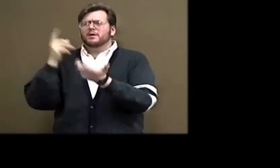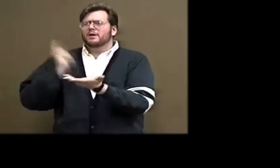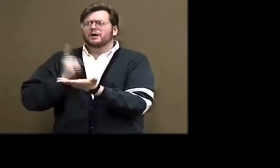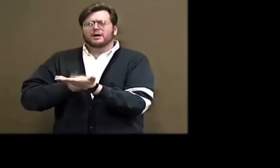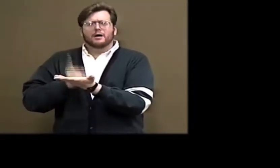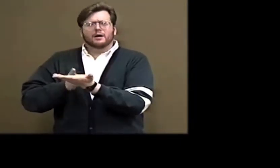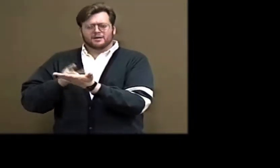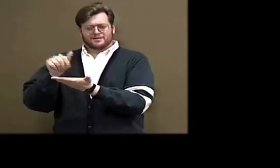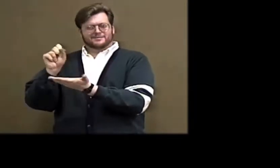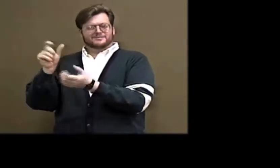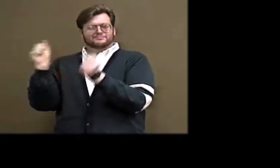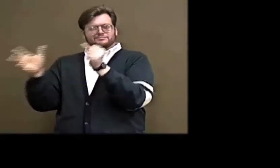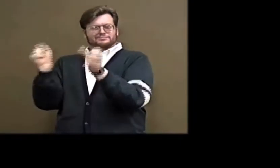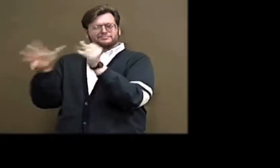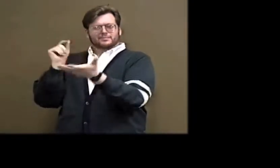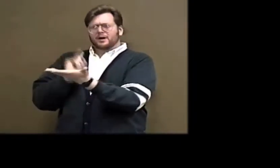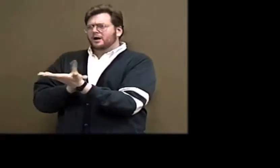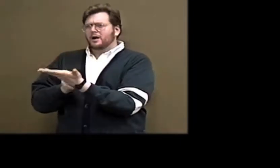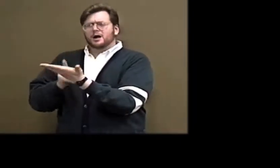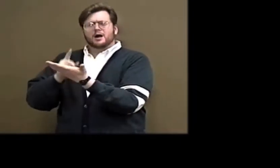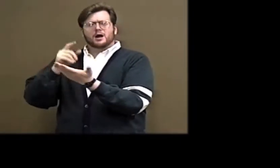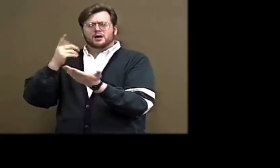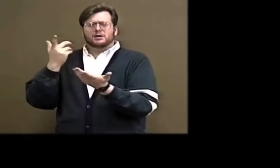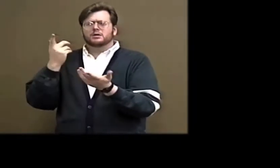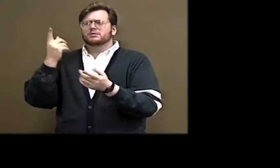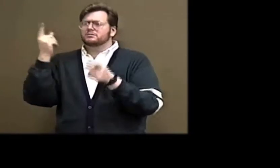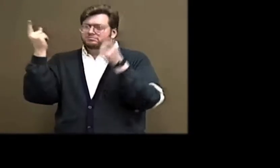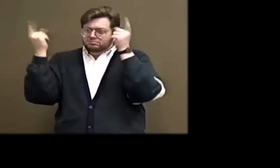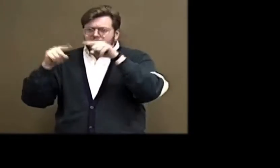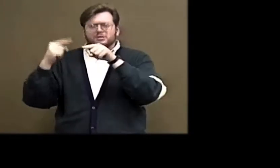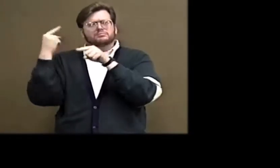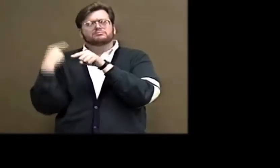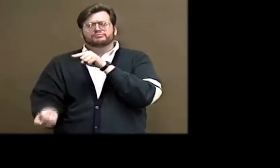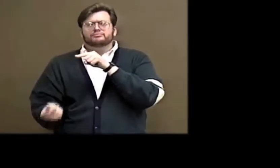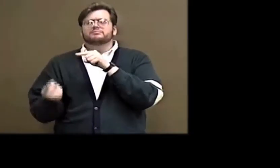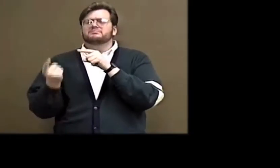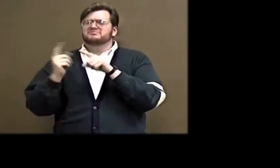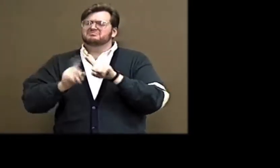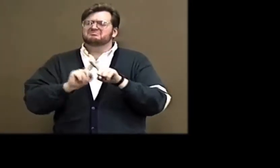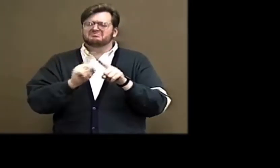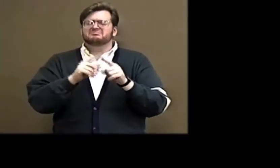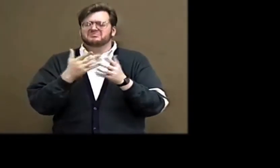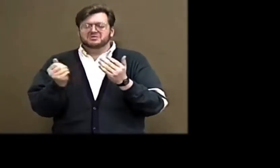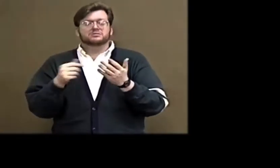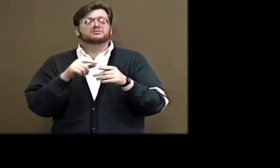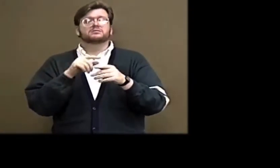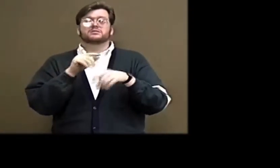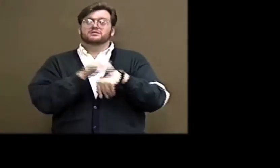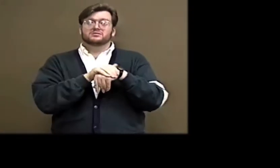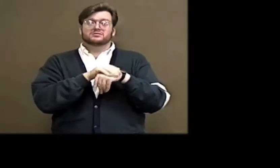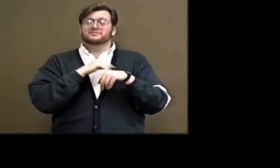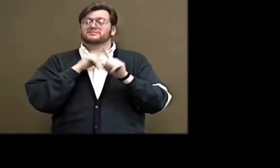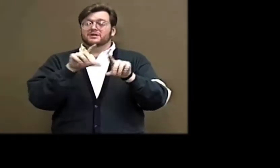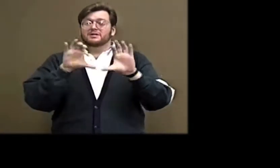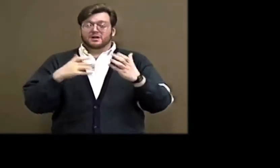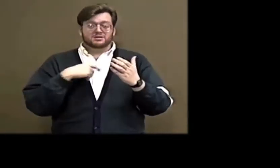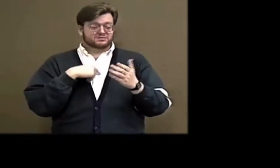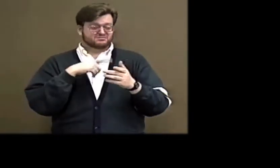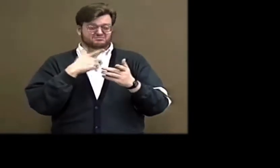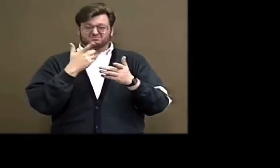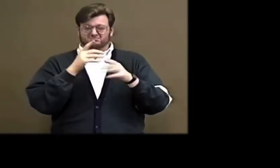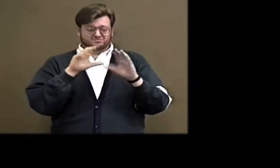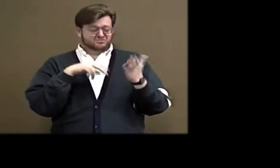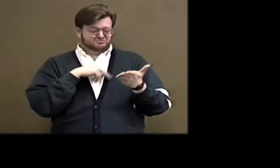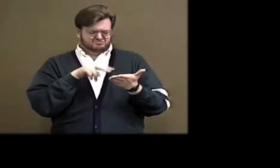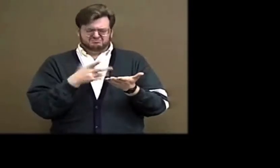Every day I use English to read the newspaper. Often I'll read something interesting and share it with my roommate. We'll have discussions about it using ASL,